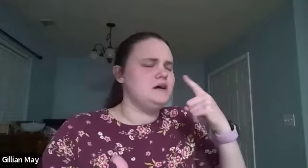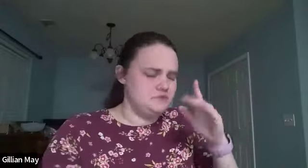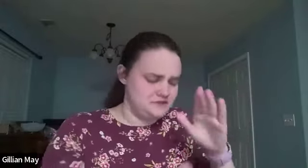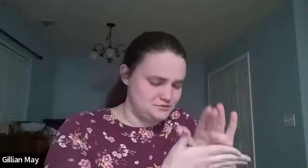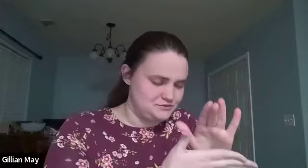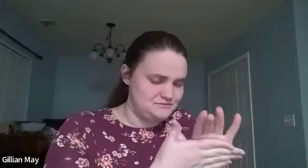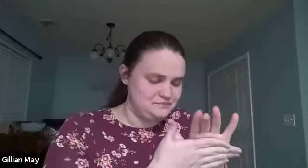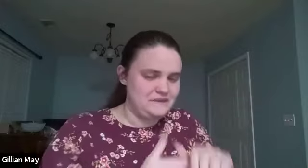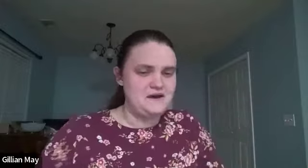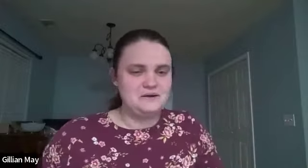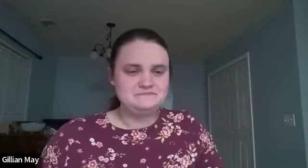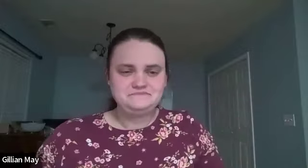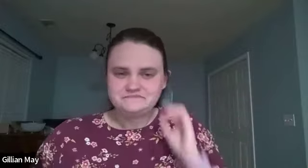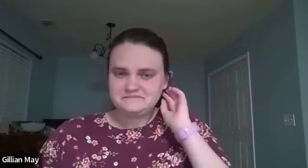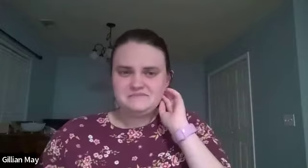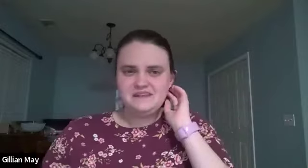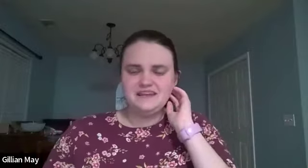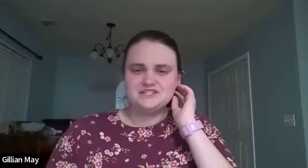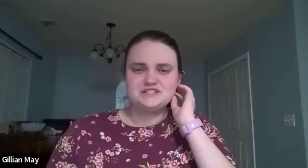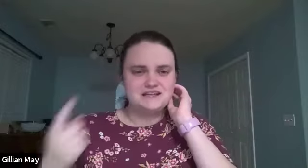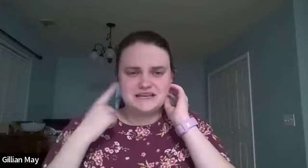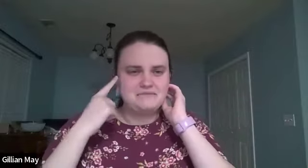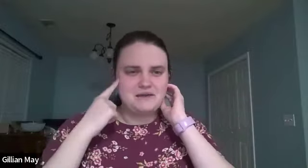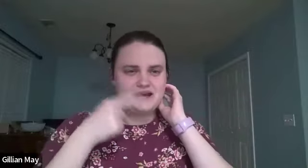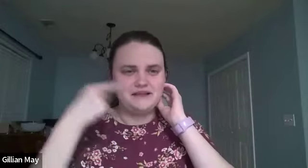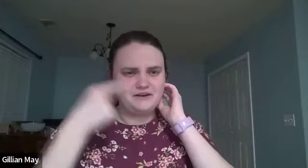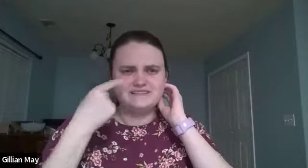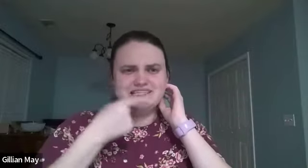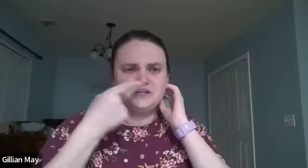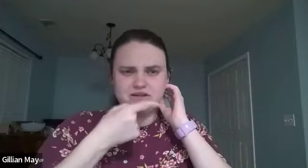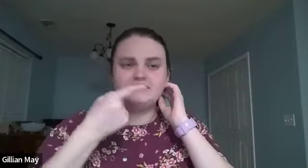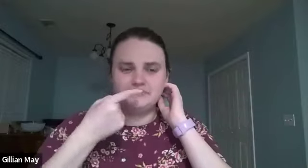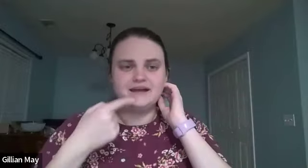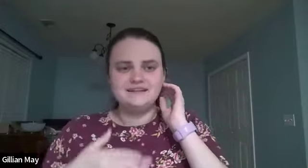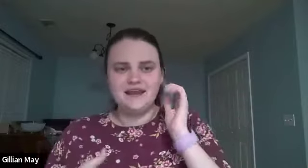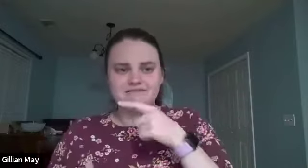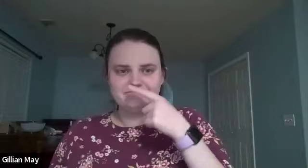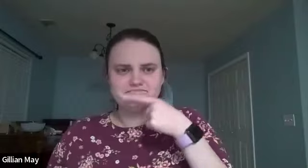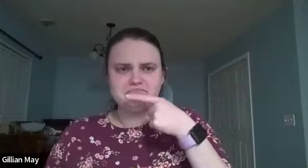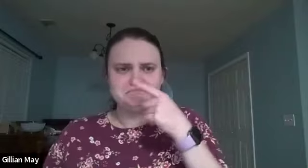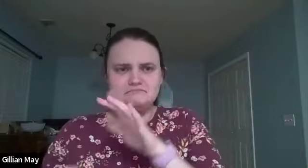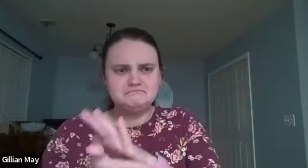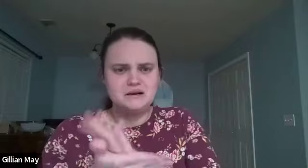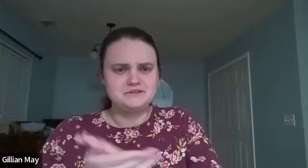public schools. It's just because like in my mind, I'm like, oh, this is hearing, but yeah, public